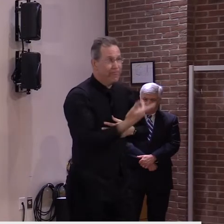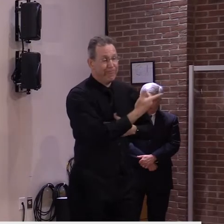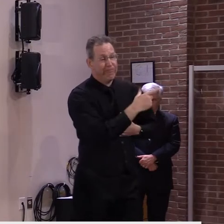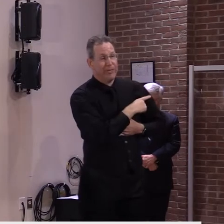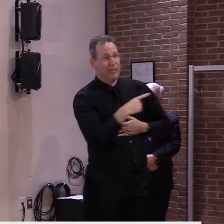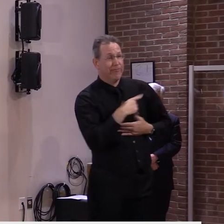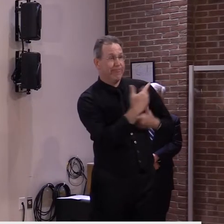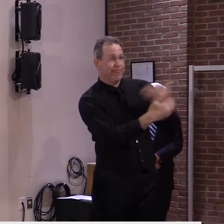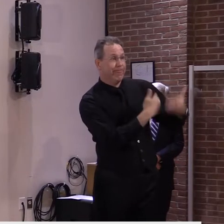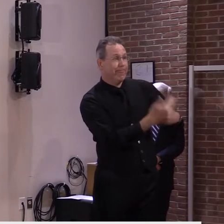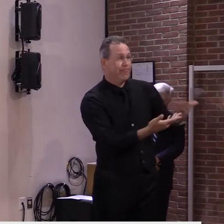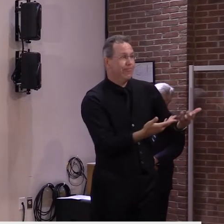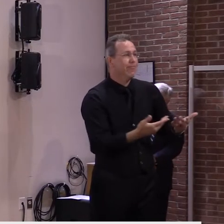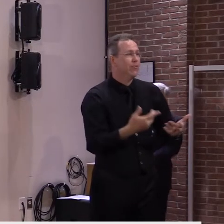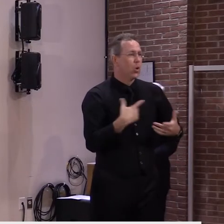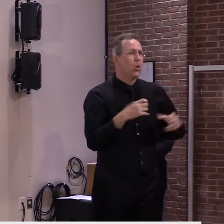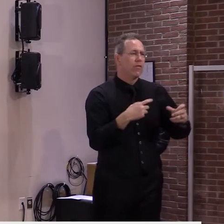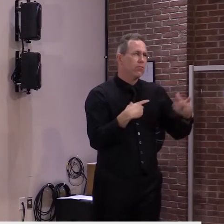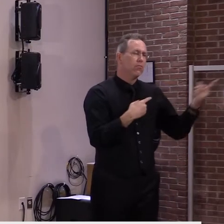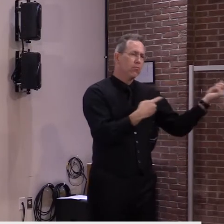want